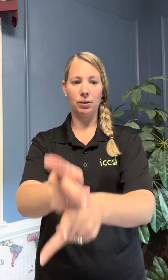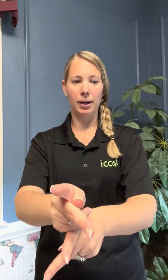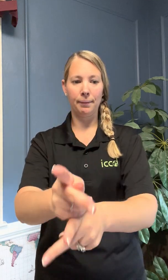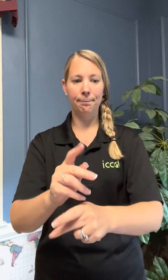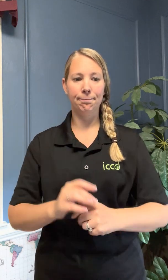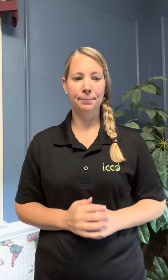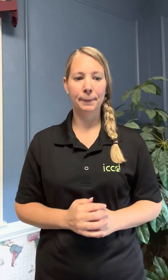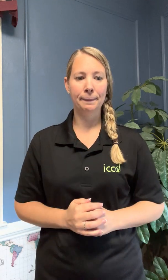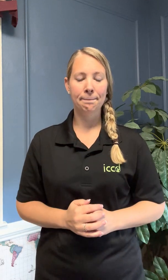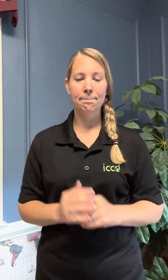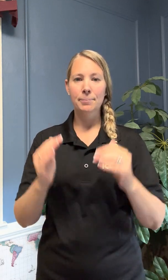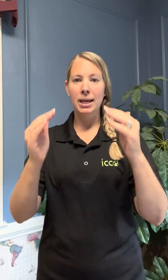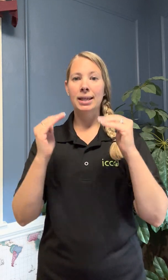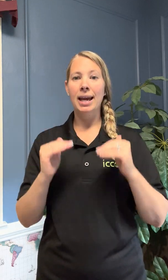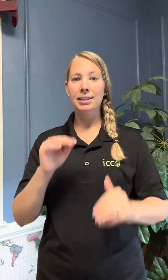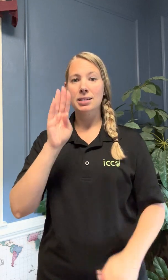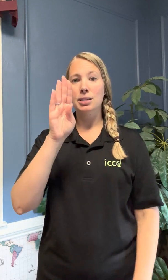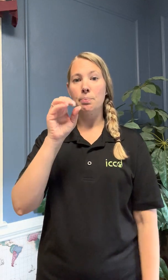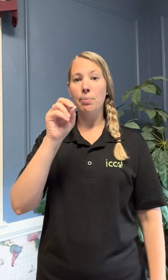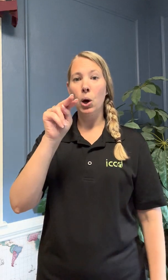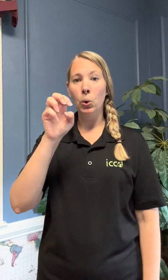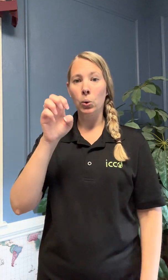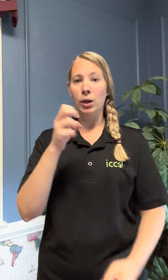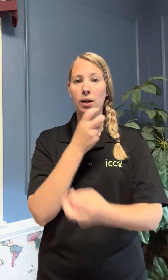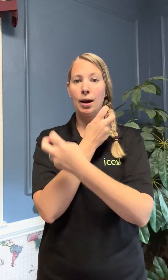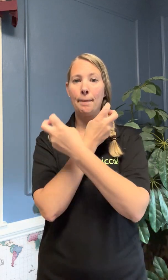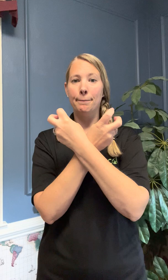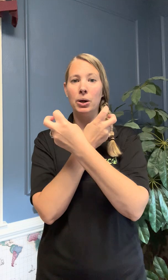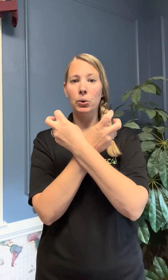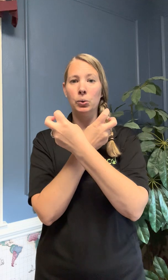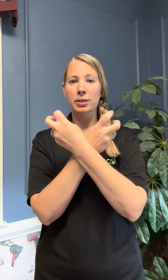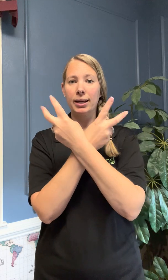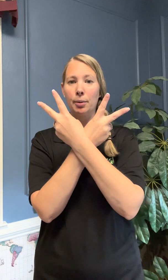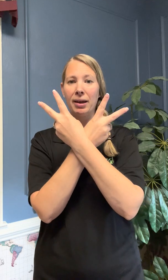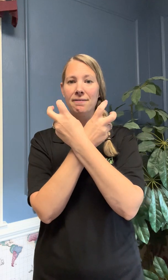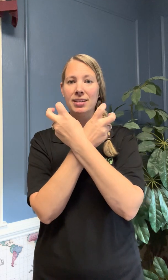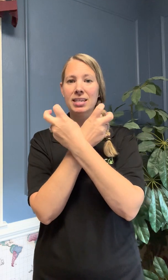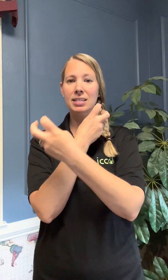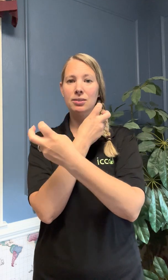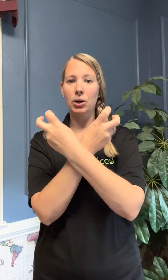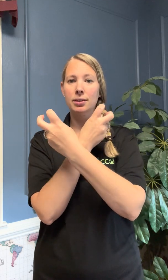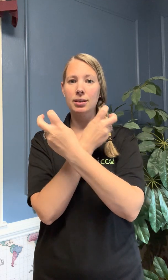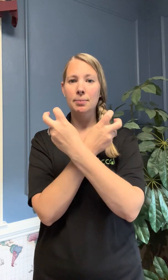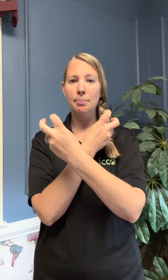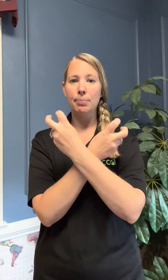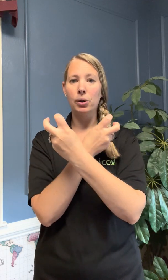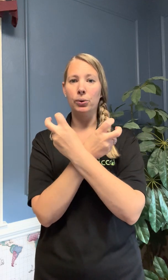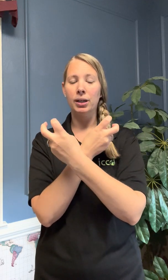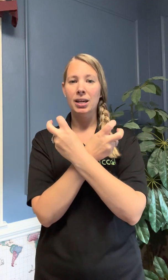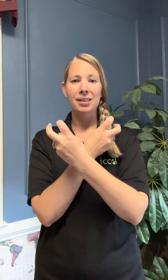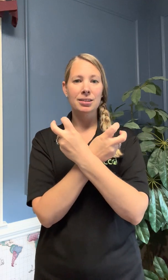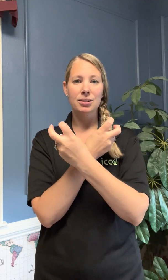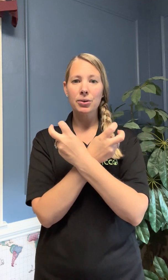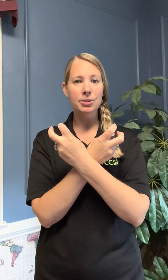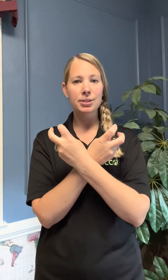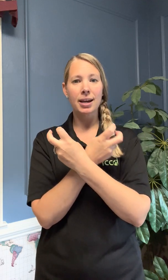away. Next is bone, bone. We take our bent V's, cross them, bone. This is also a sign